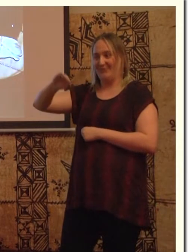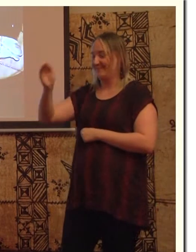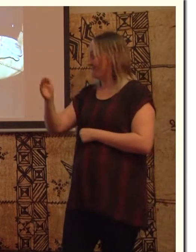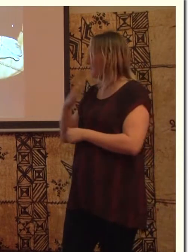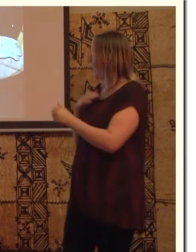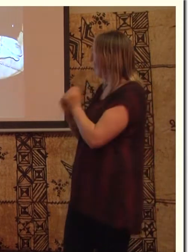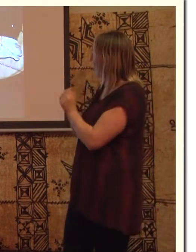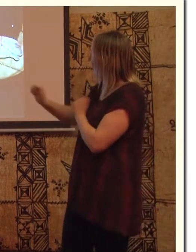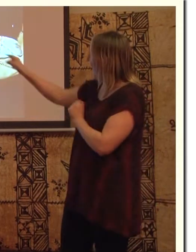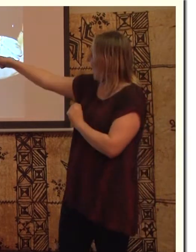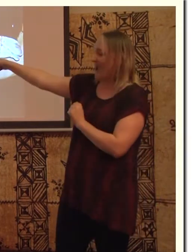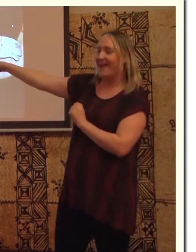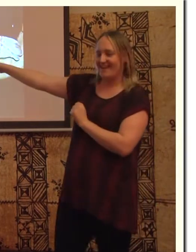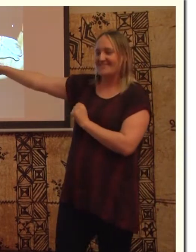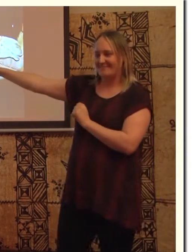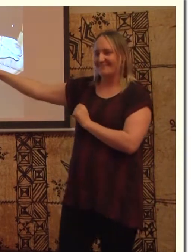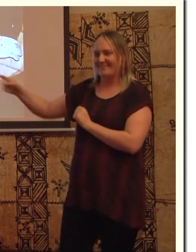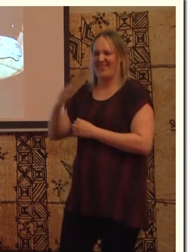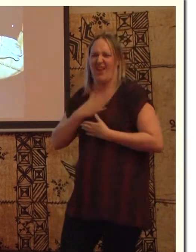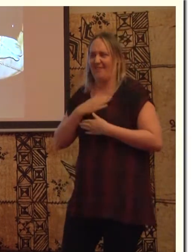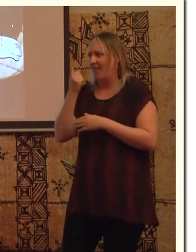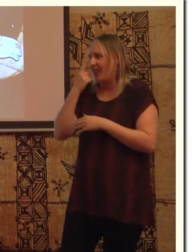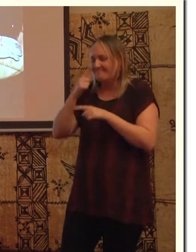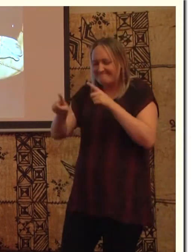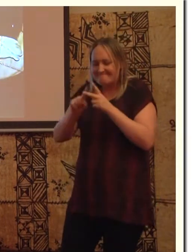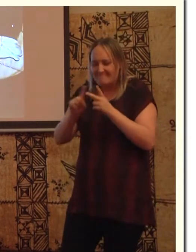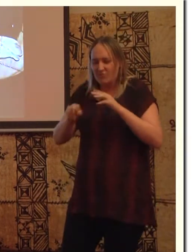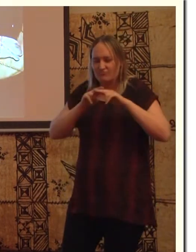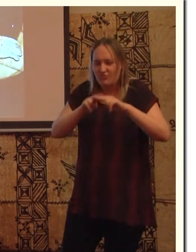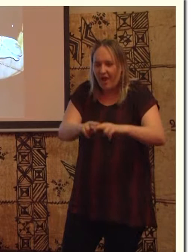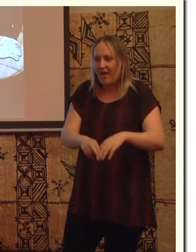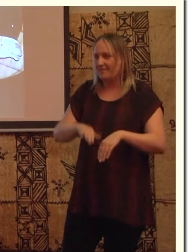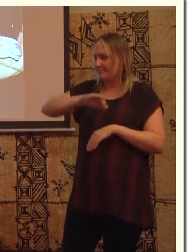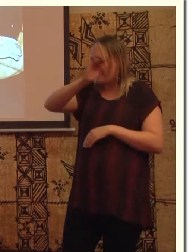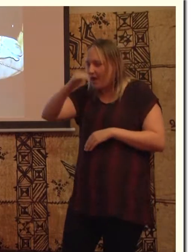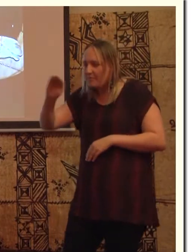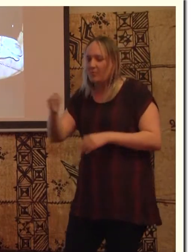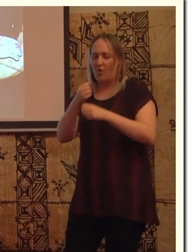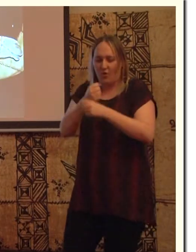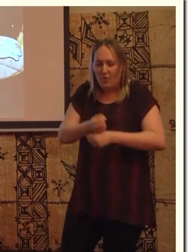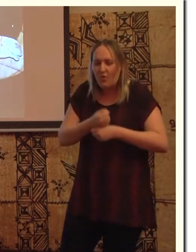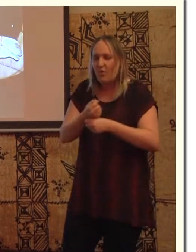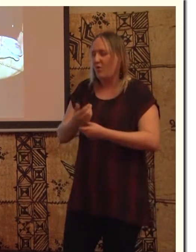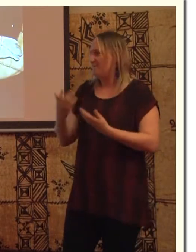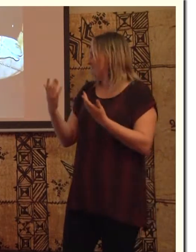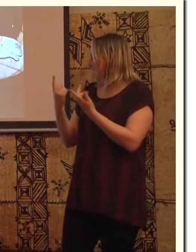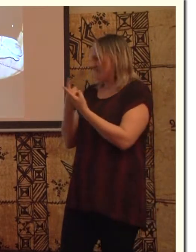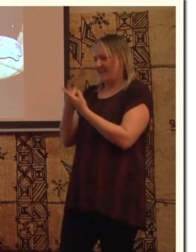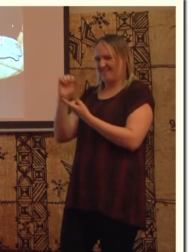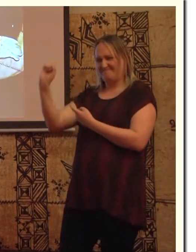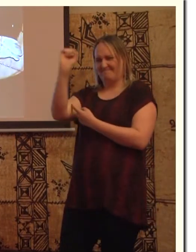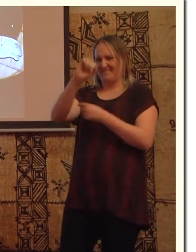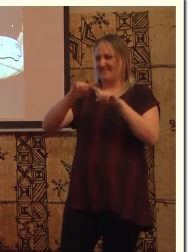Dubai, when I rode a camel. That's my brother. And the same as me, he loved